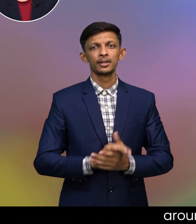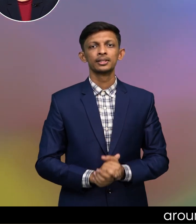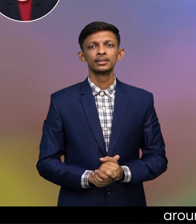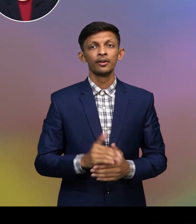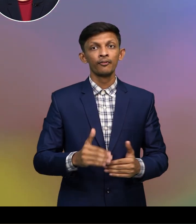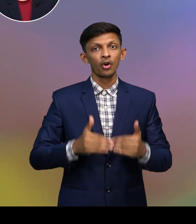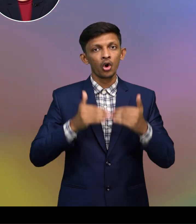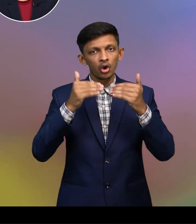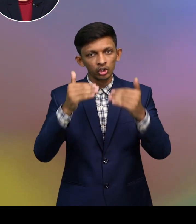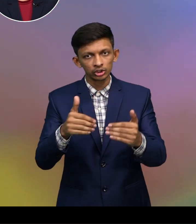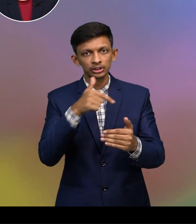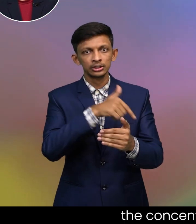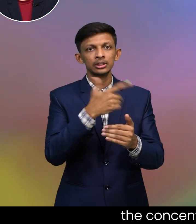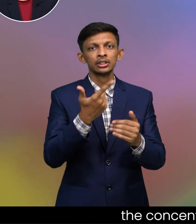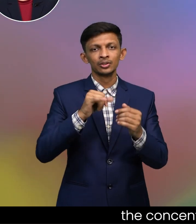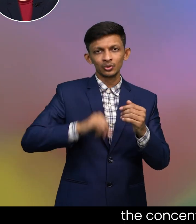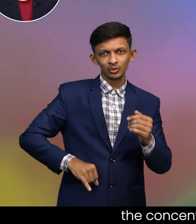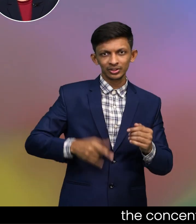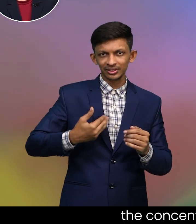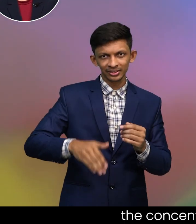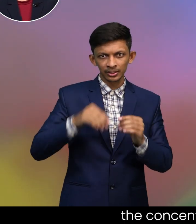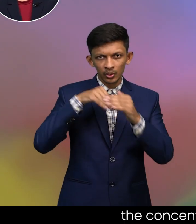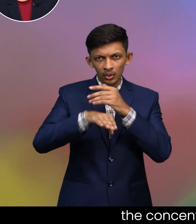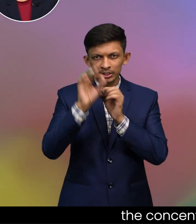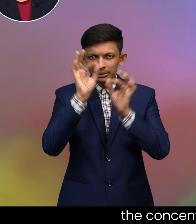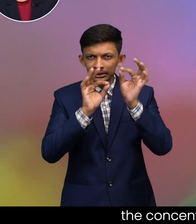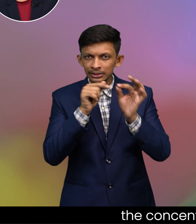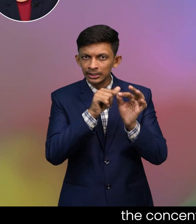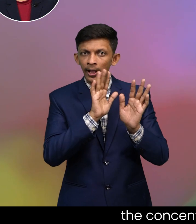of proximal convoluted tubule.